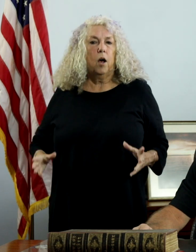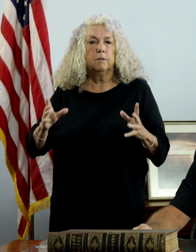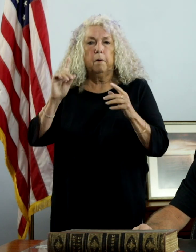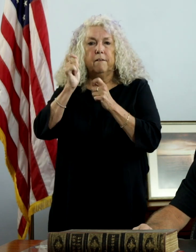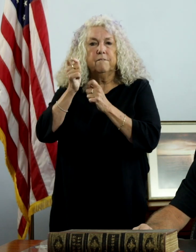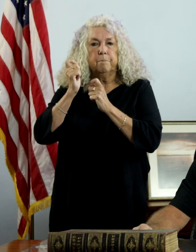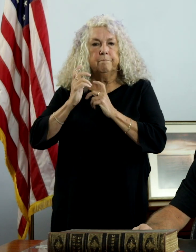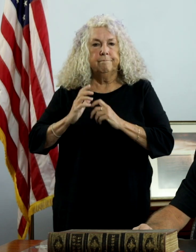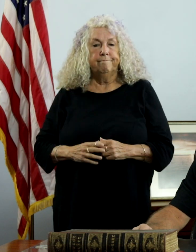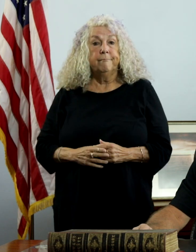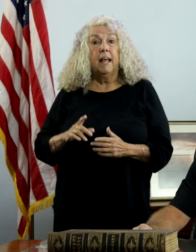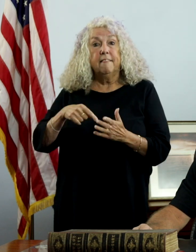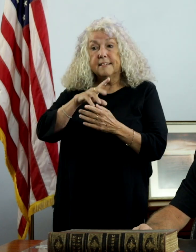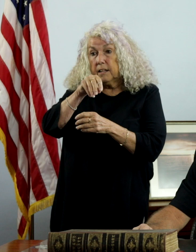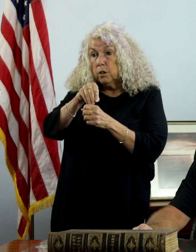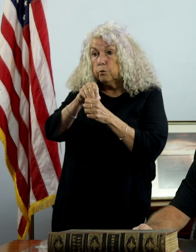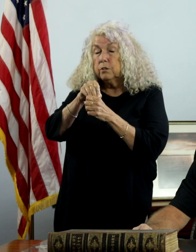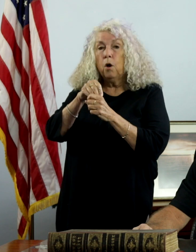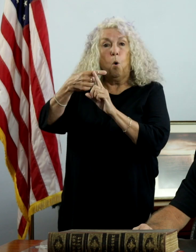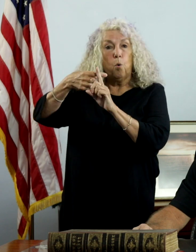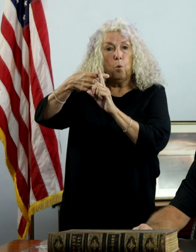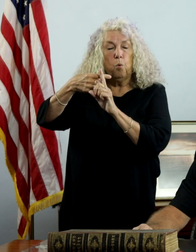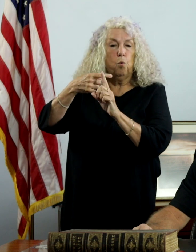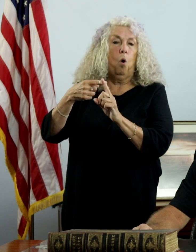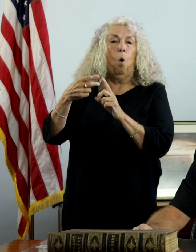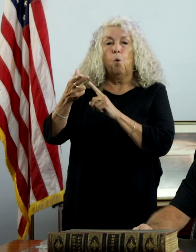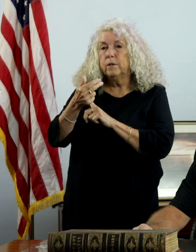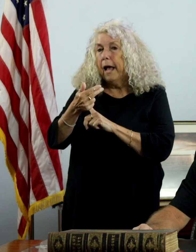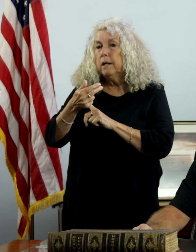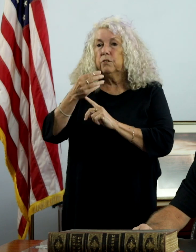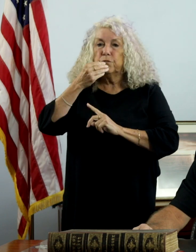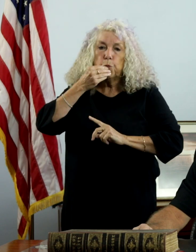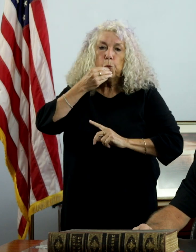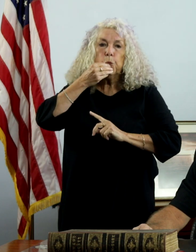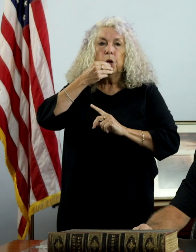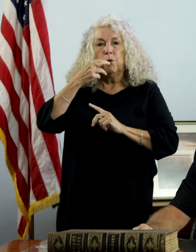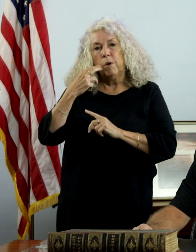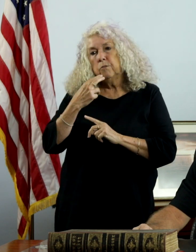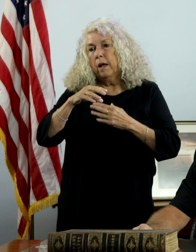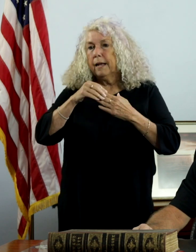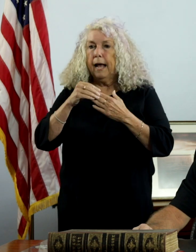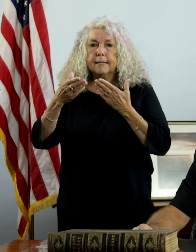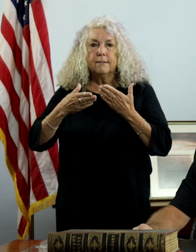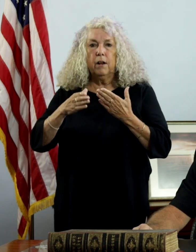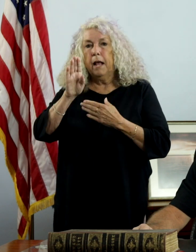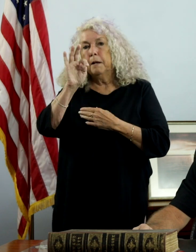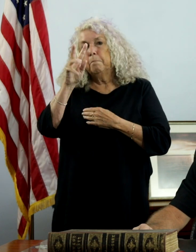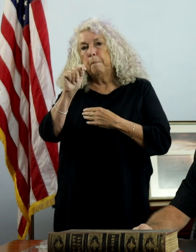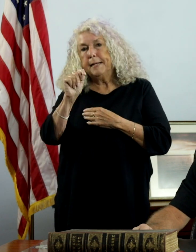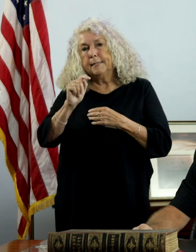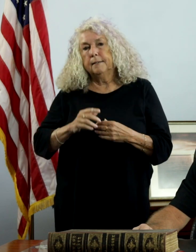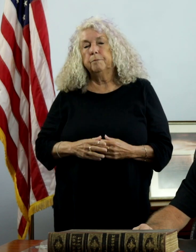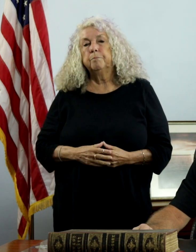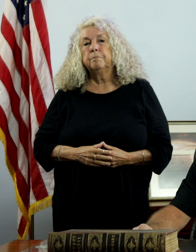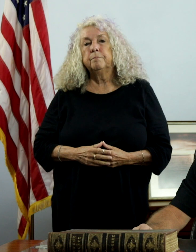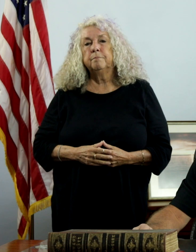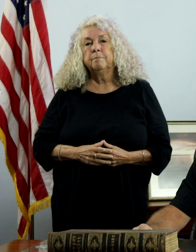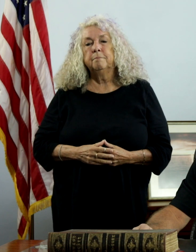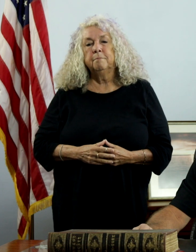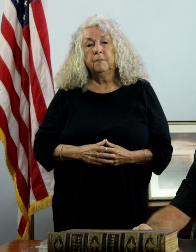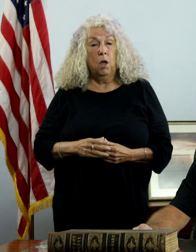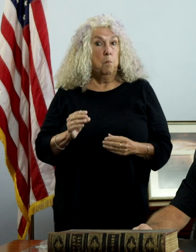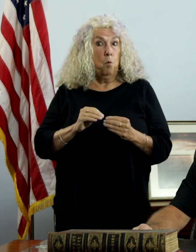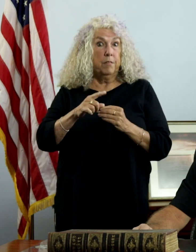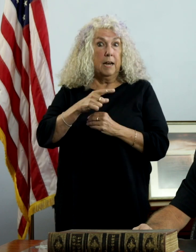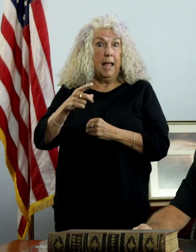anglers. This includes lodging, restaurants, groceries, guide services, and bait, among other things.